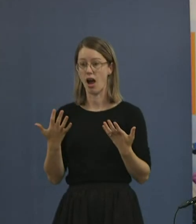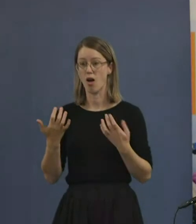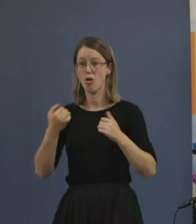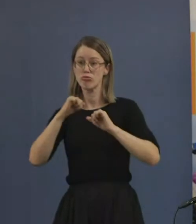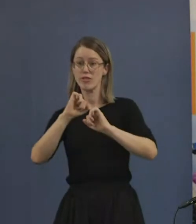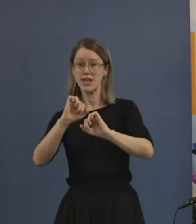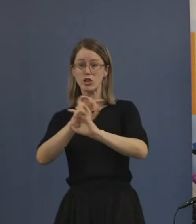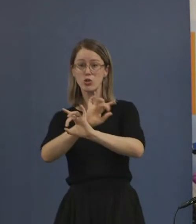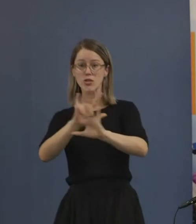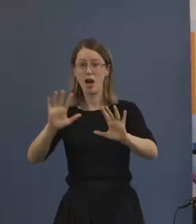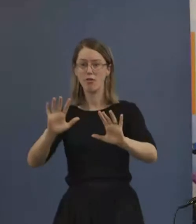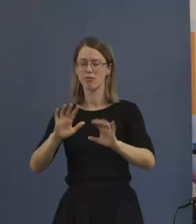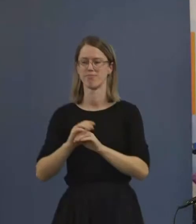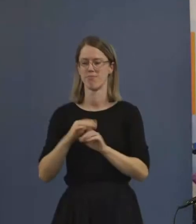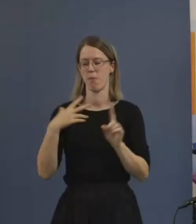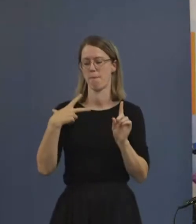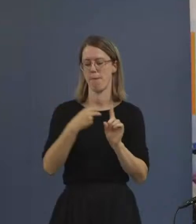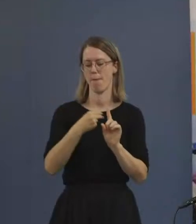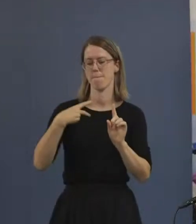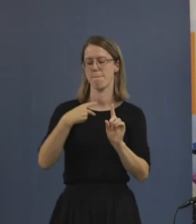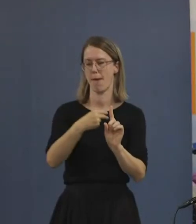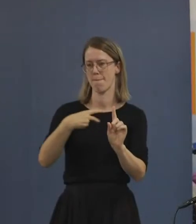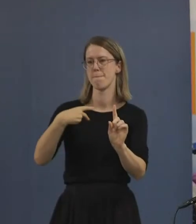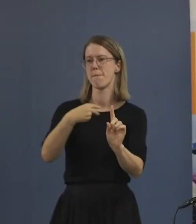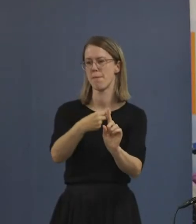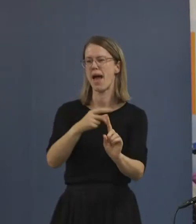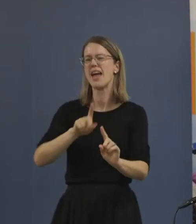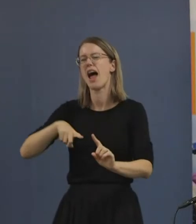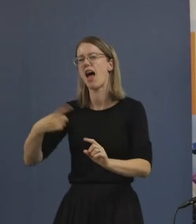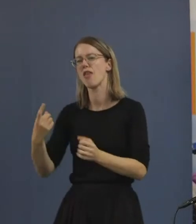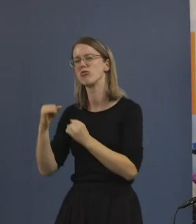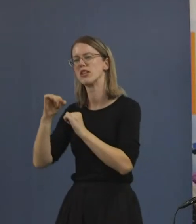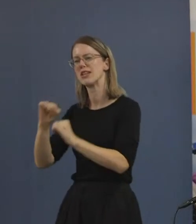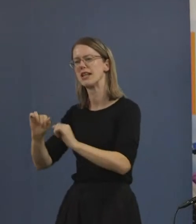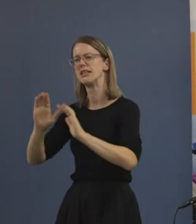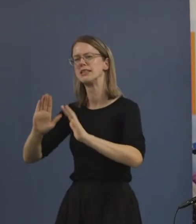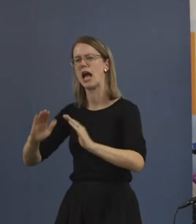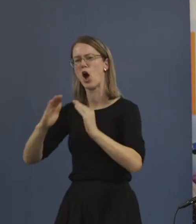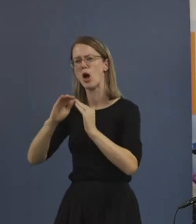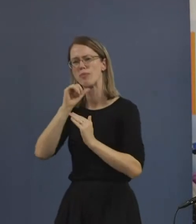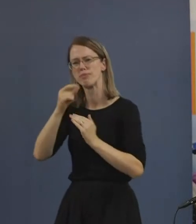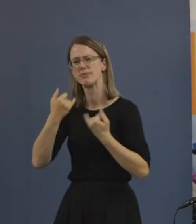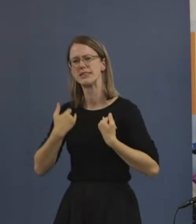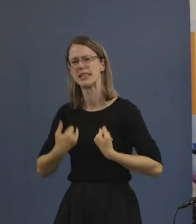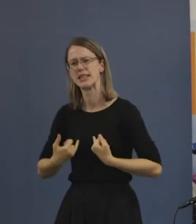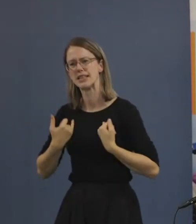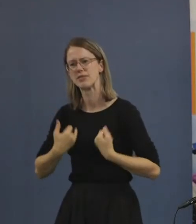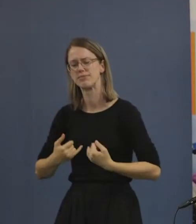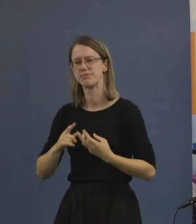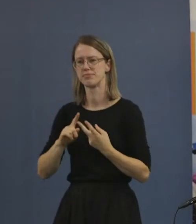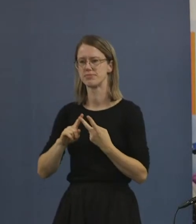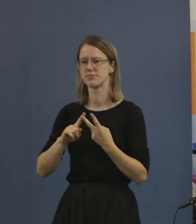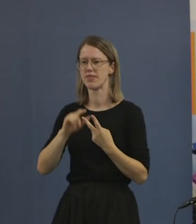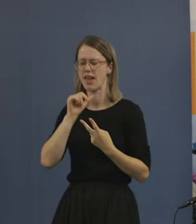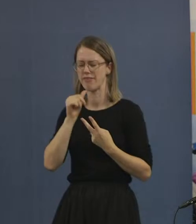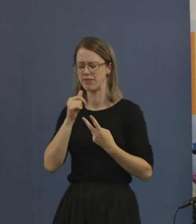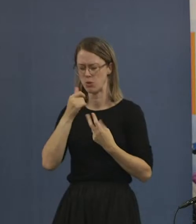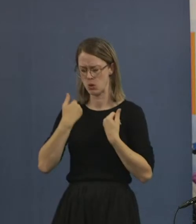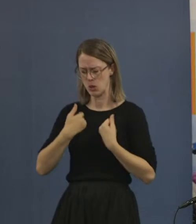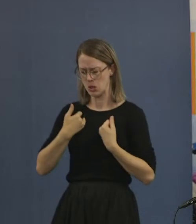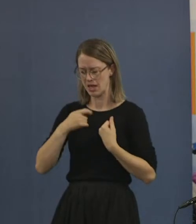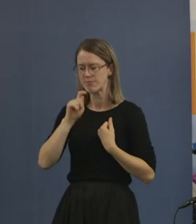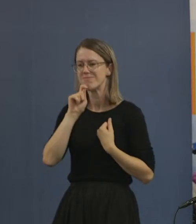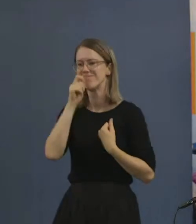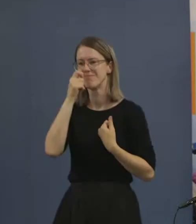to date with COVID vaccinations and boosters, along with the other precautions of staying home when sick, get tested when you have